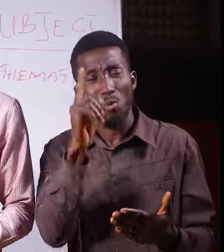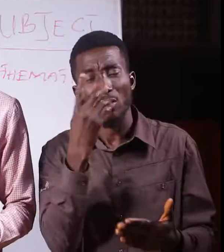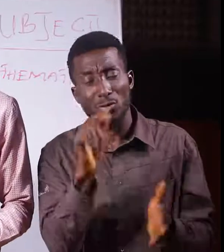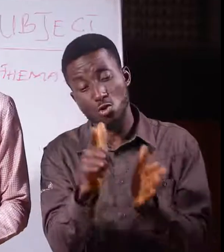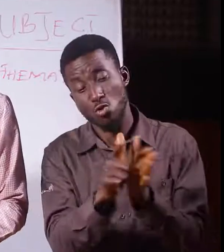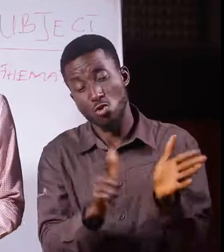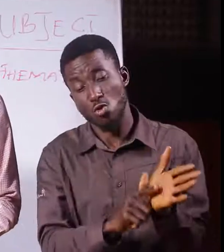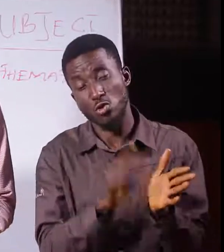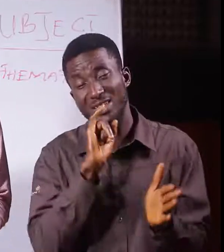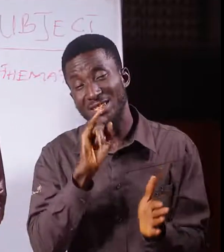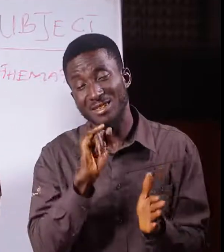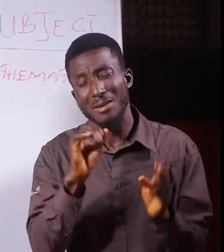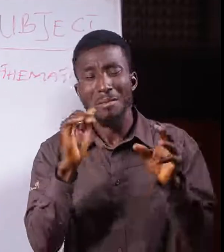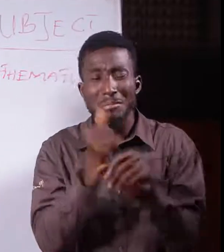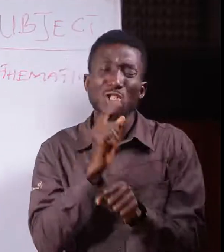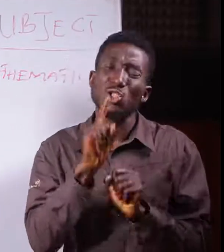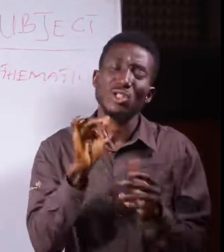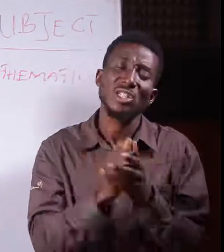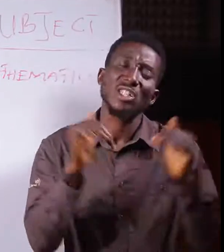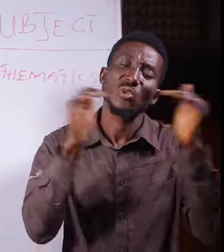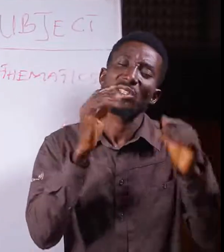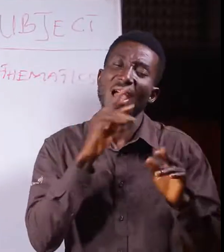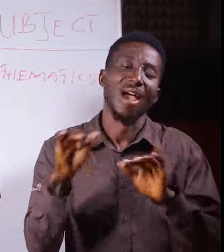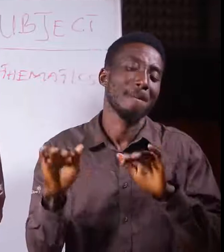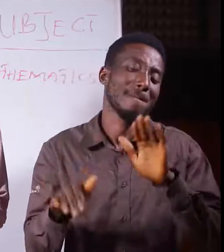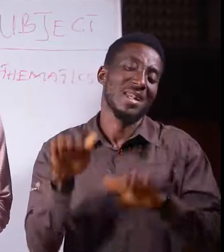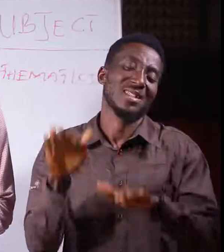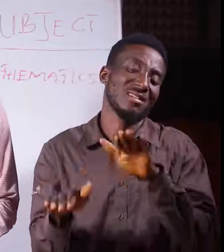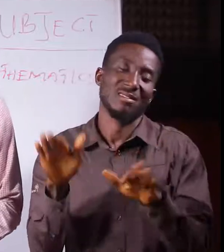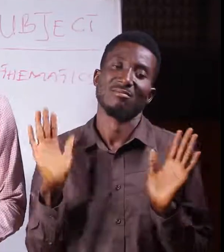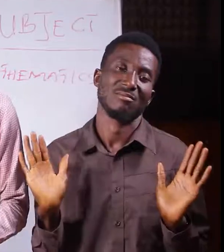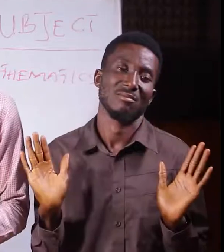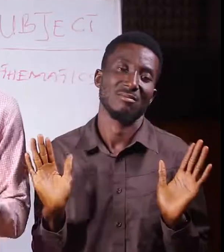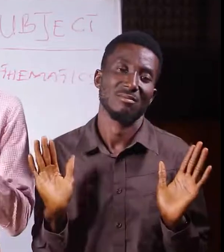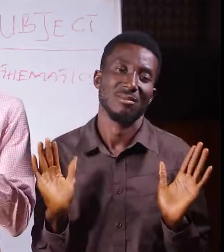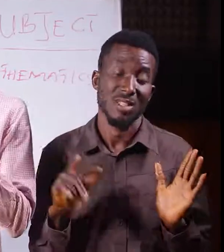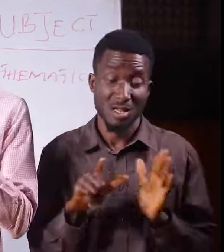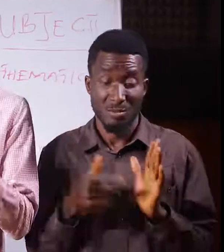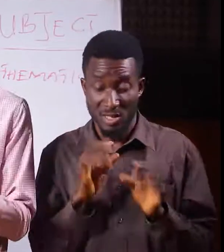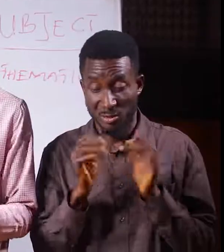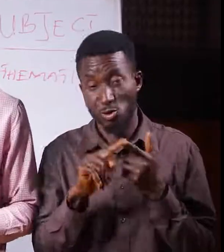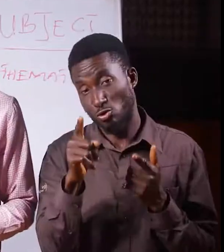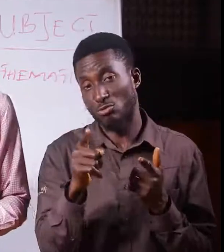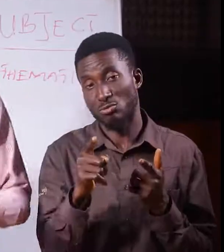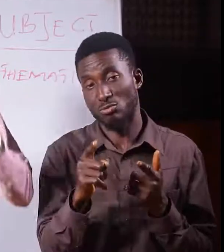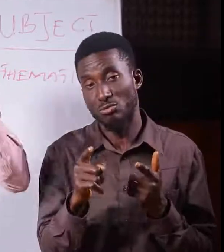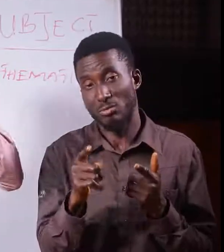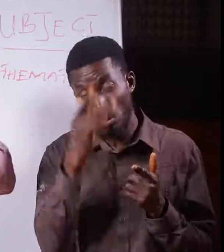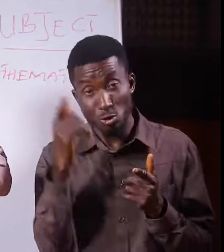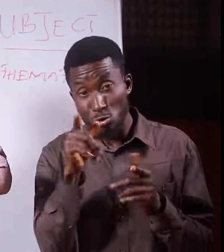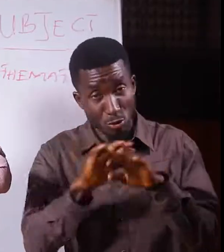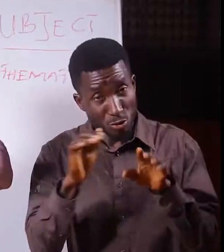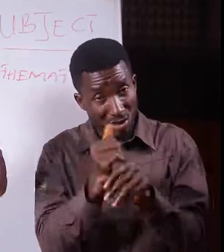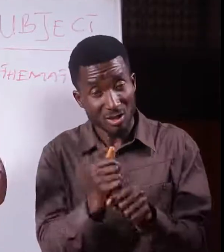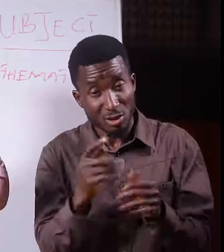laws is make sure the equations are balanced. Let me explain that very well. Because we don't